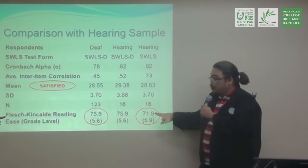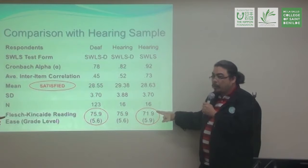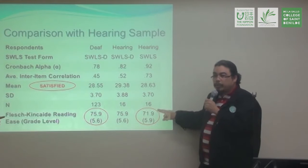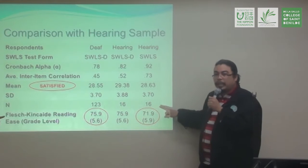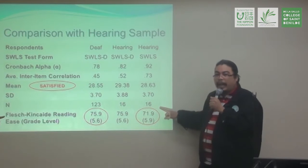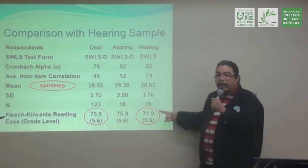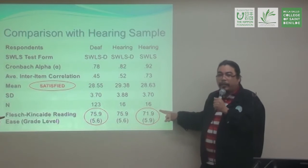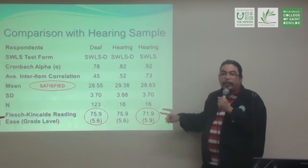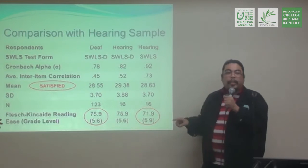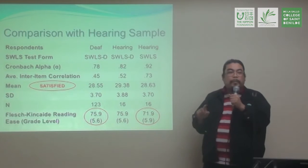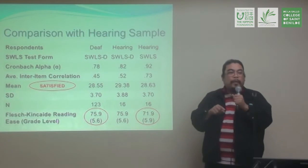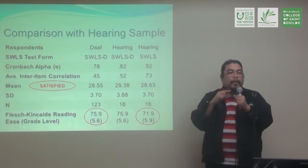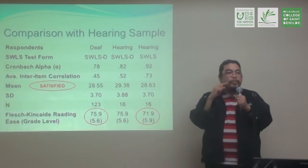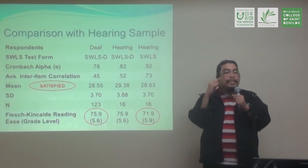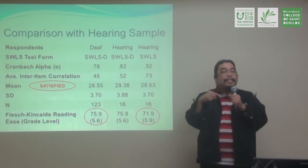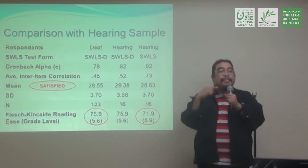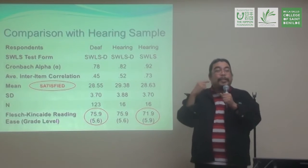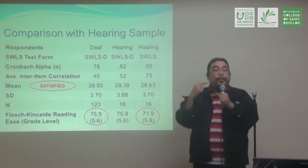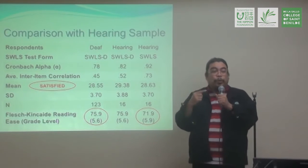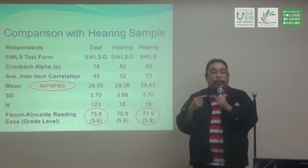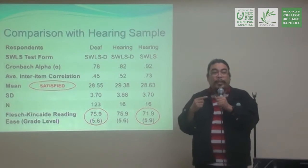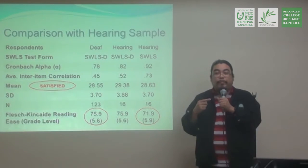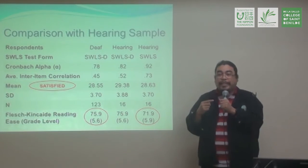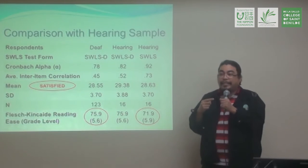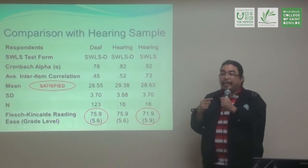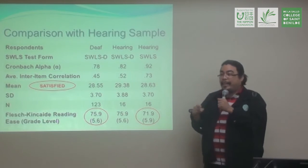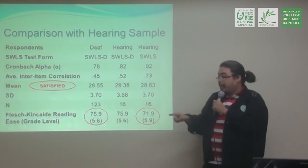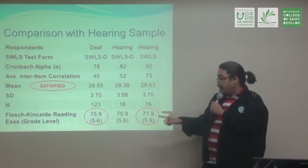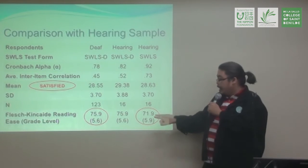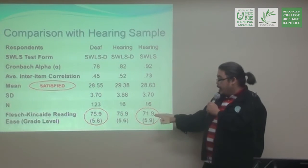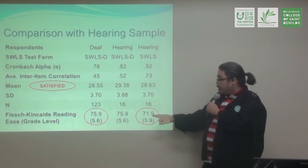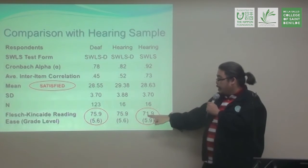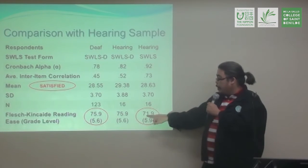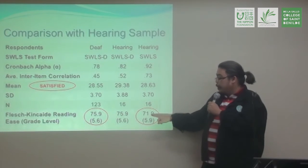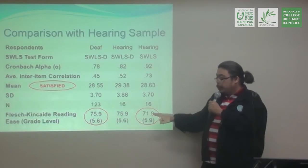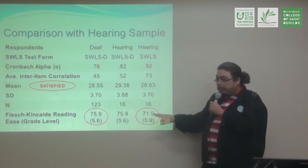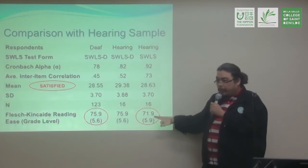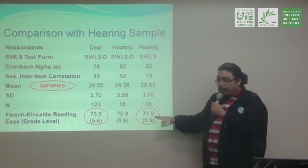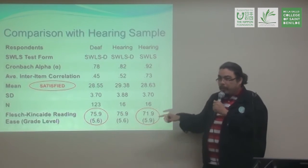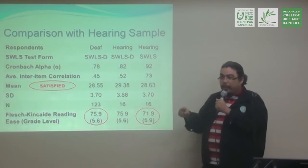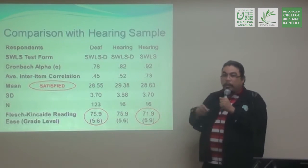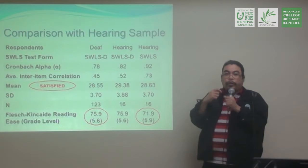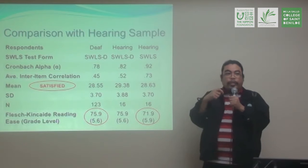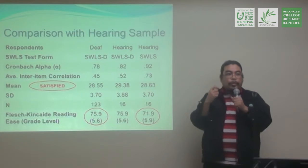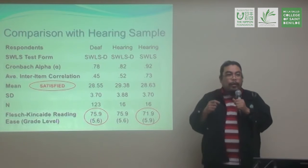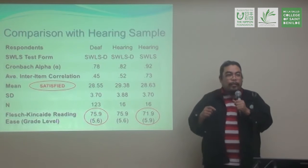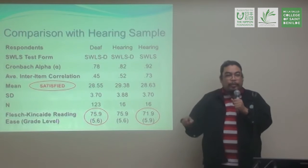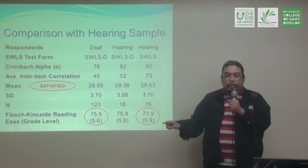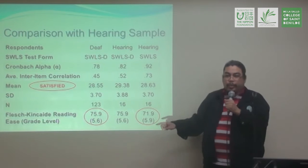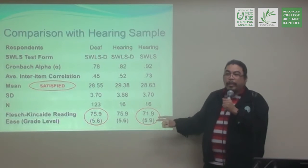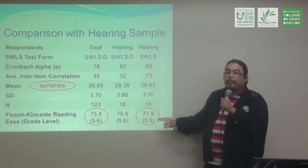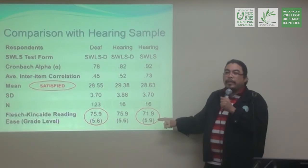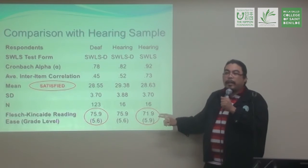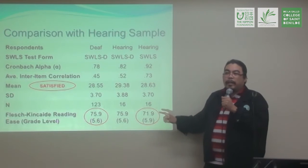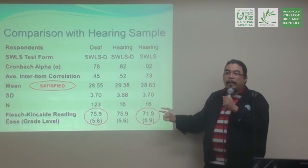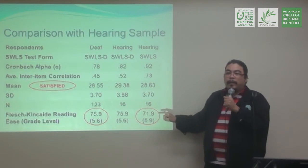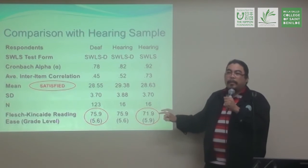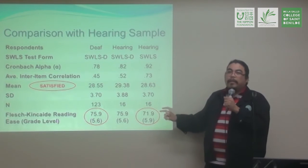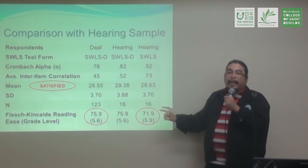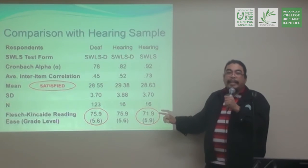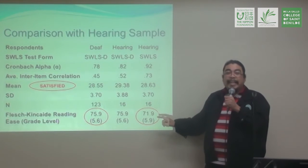As it goes higher, it becomes easier to read, basically. 71.9, according to literature,